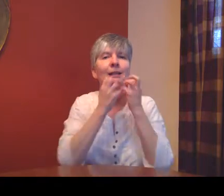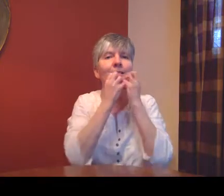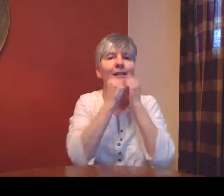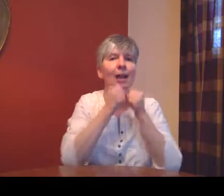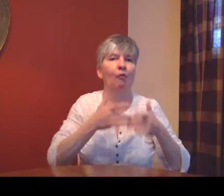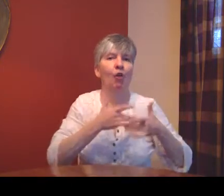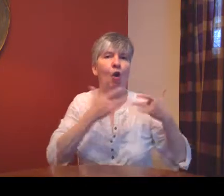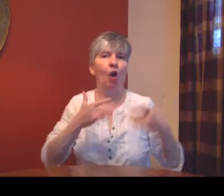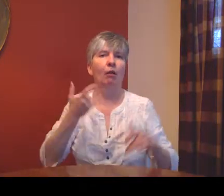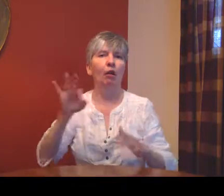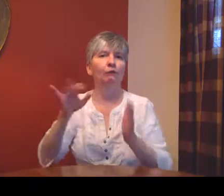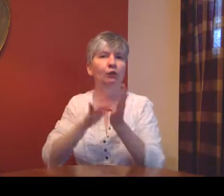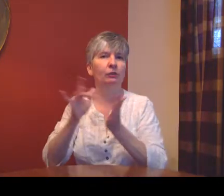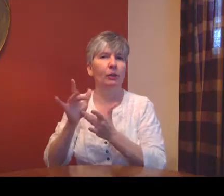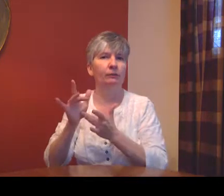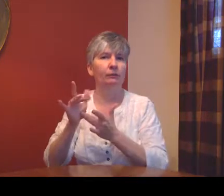of the Sacred Heart of Jesus.